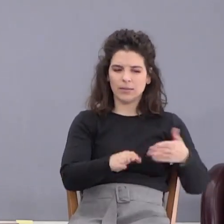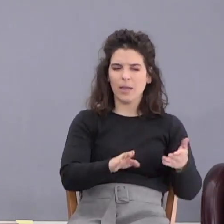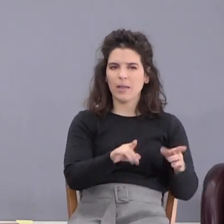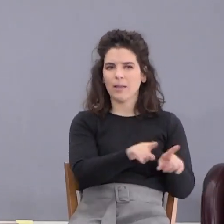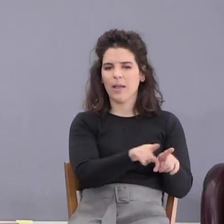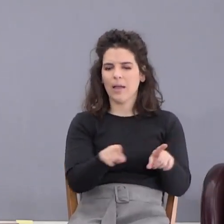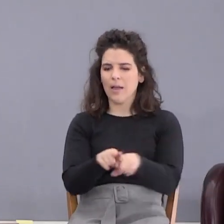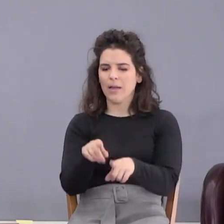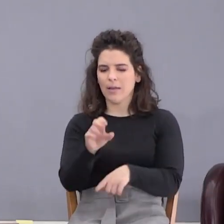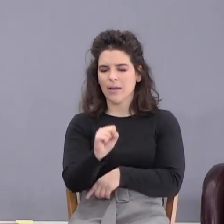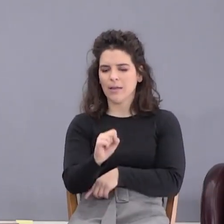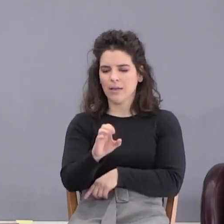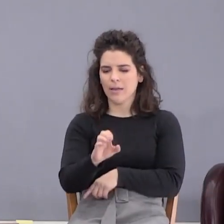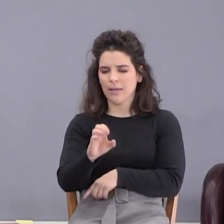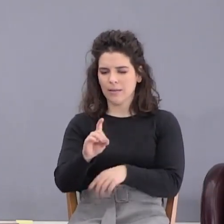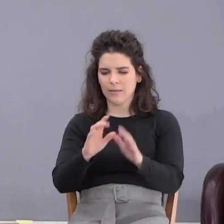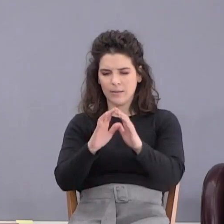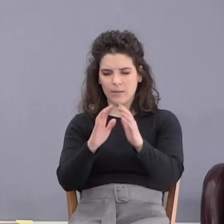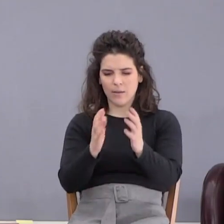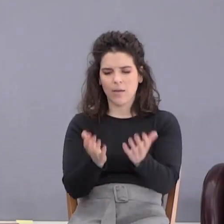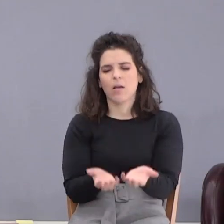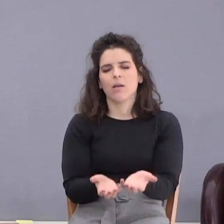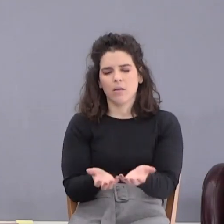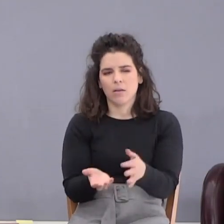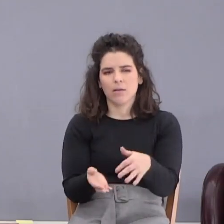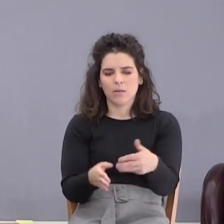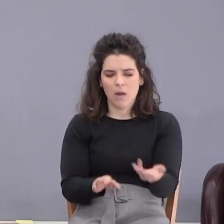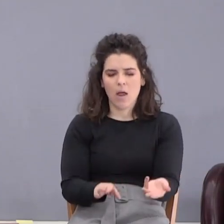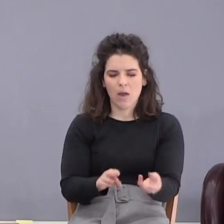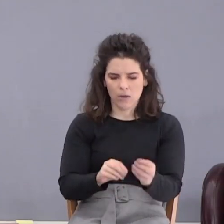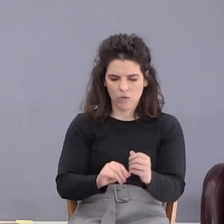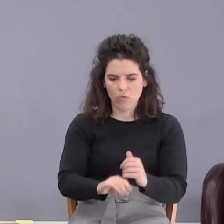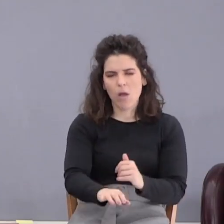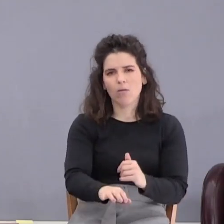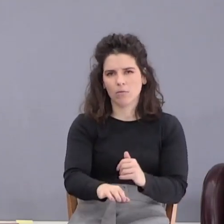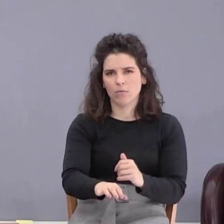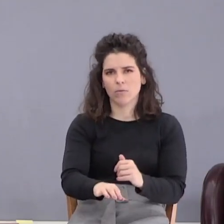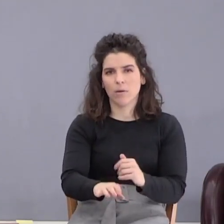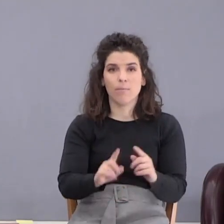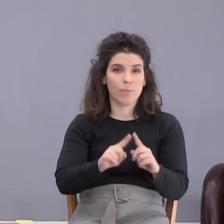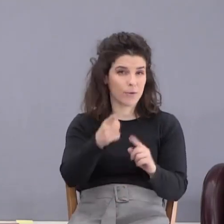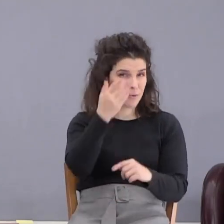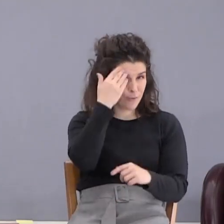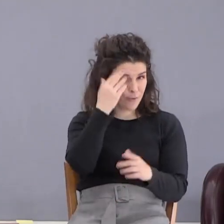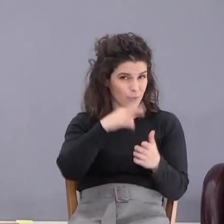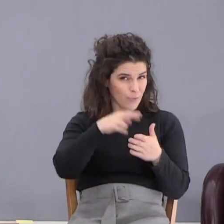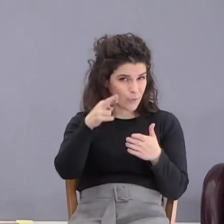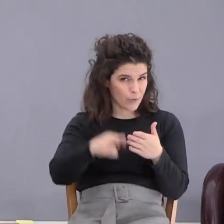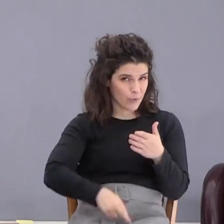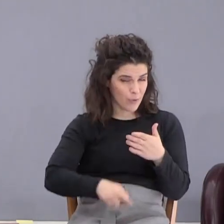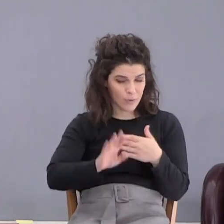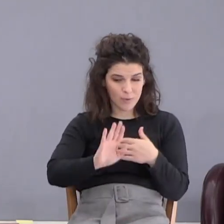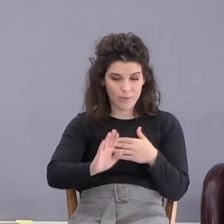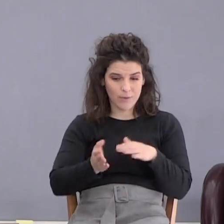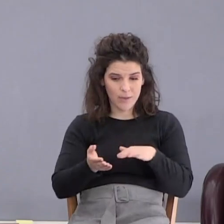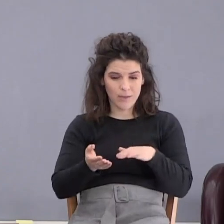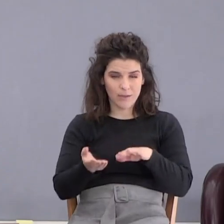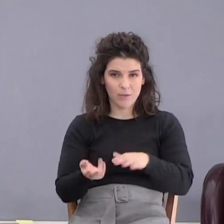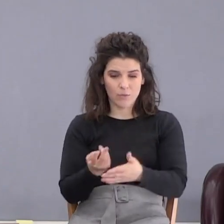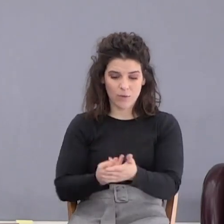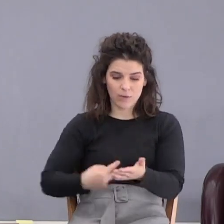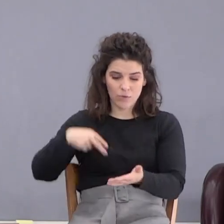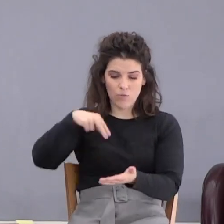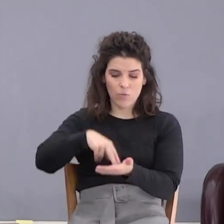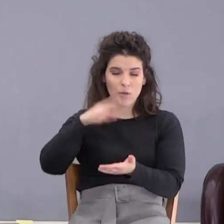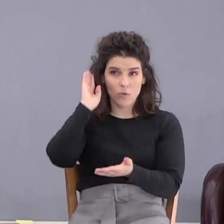seed falling and dying in the ground. But you know what the result of his resurrection is going to